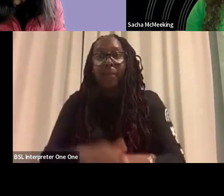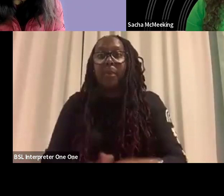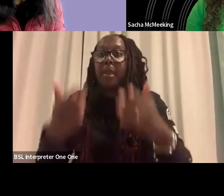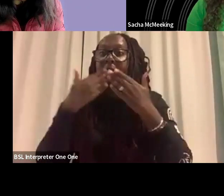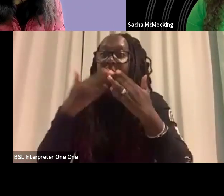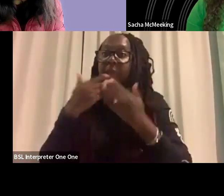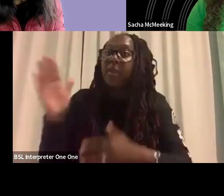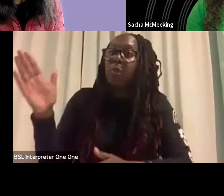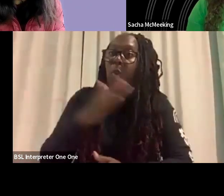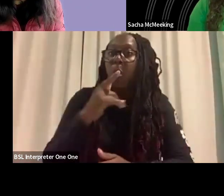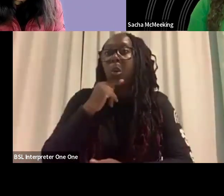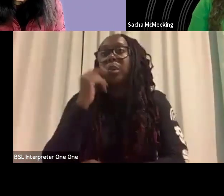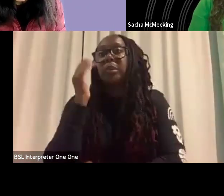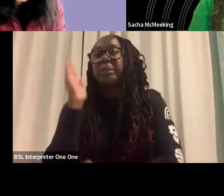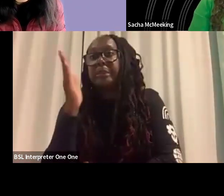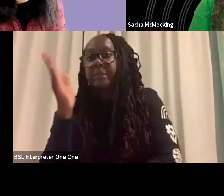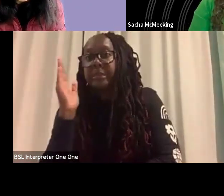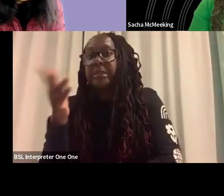everyone. Thanks, all the speakers.